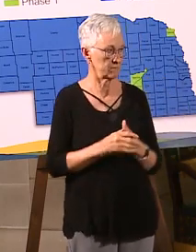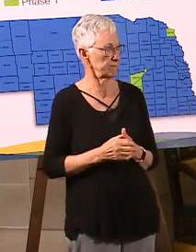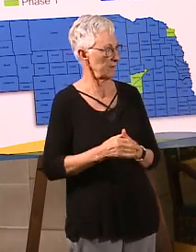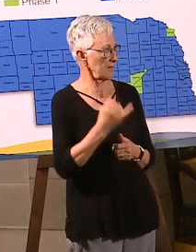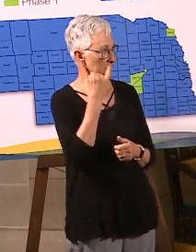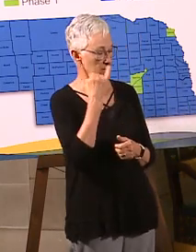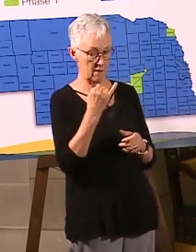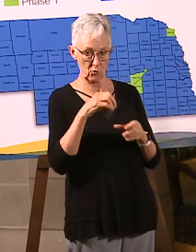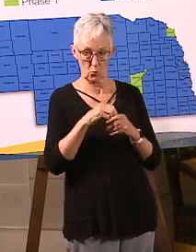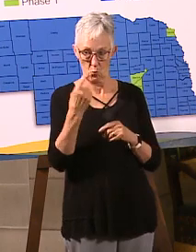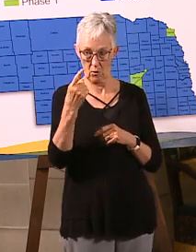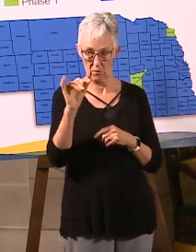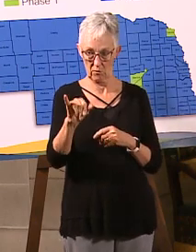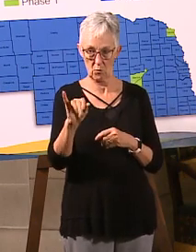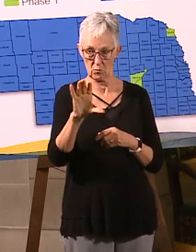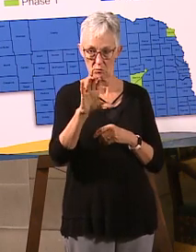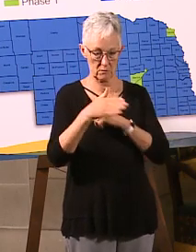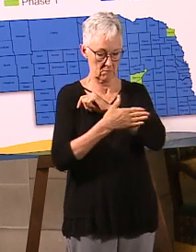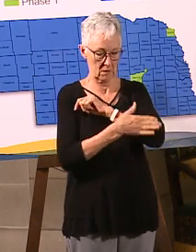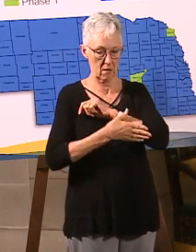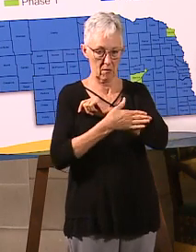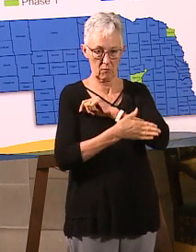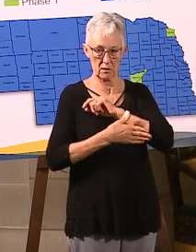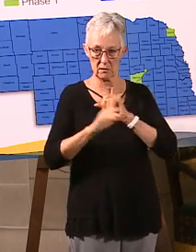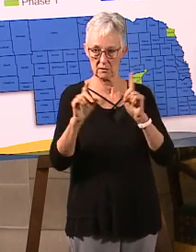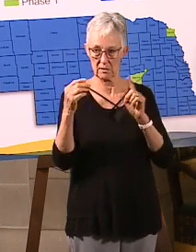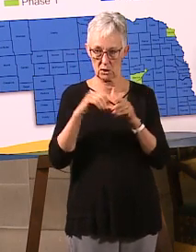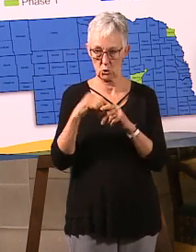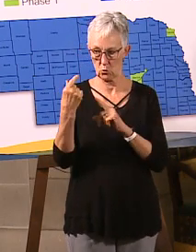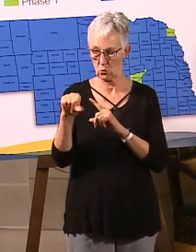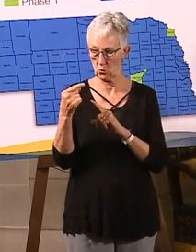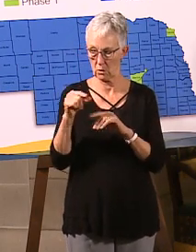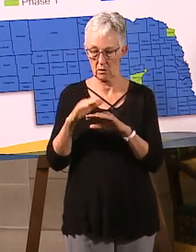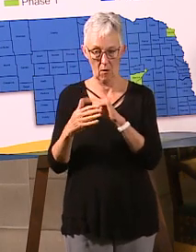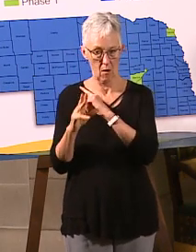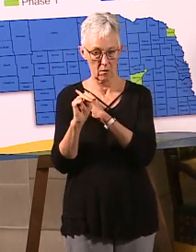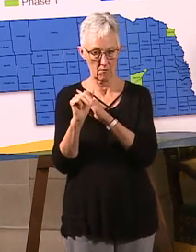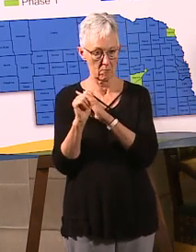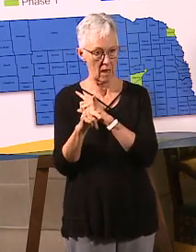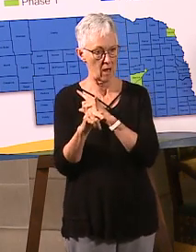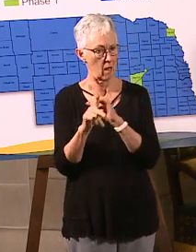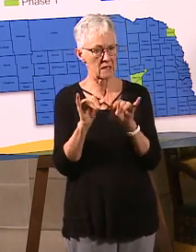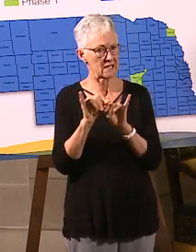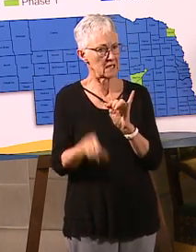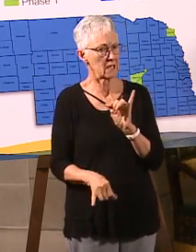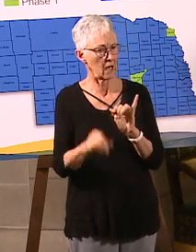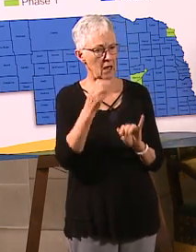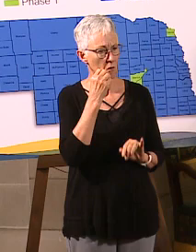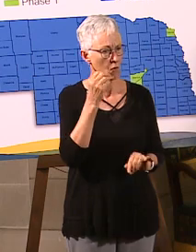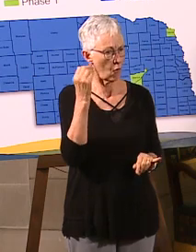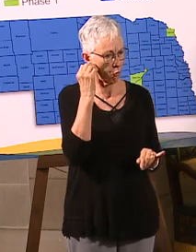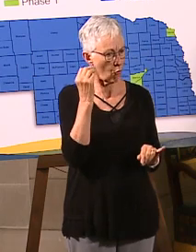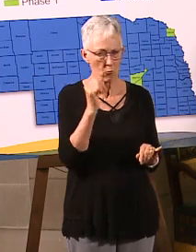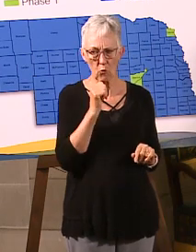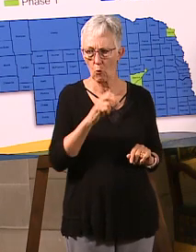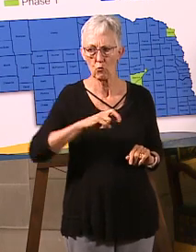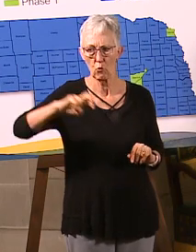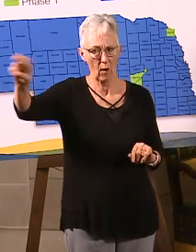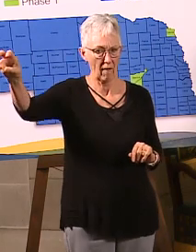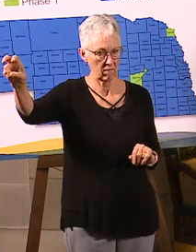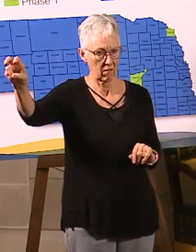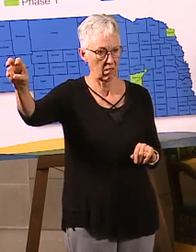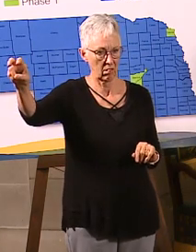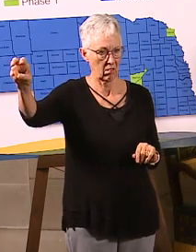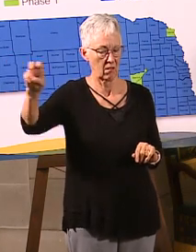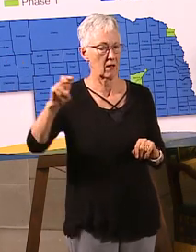here, stay home. Stay home with your family. Don't go anywhere. Don't travel to someplace, and don't have people from the other parts of the state come to travel to your location.